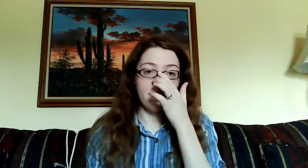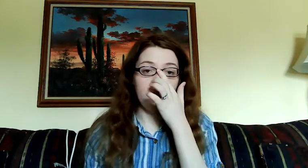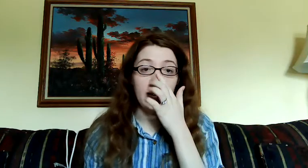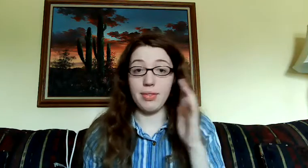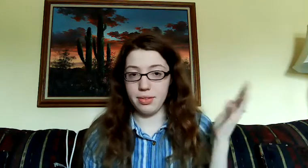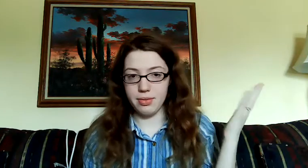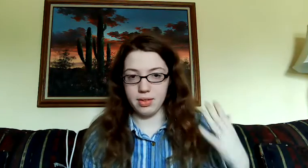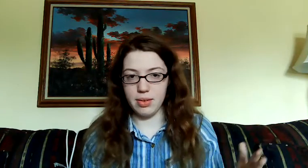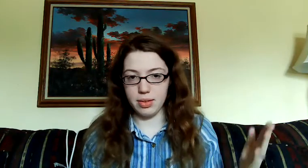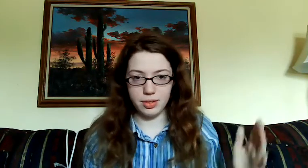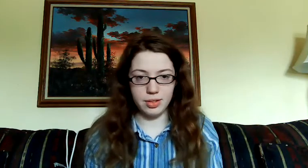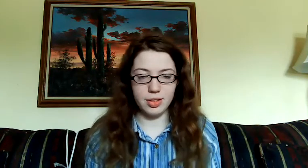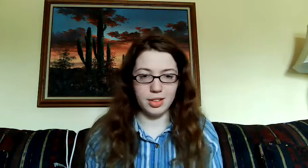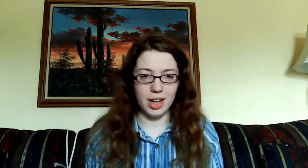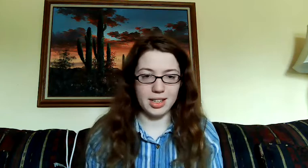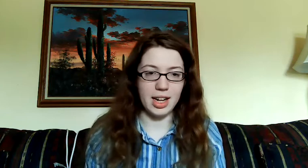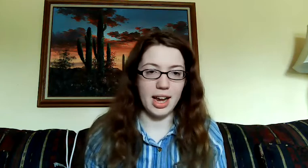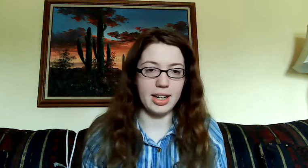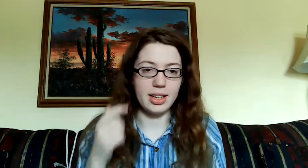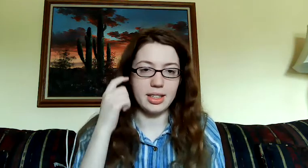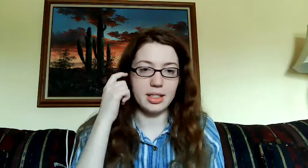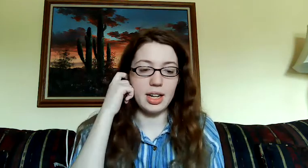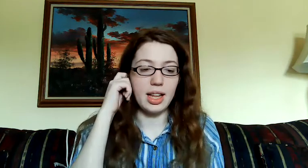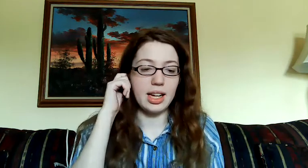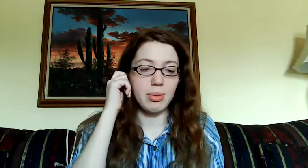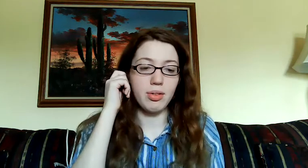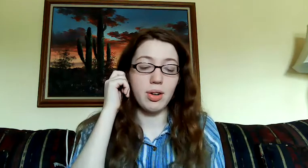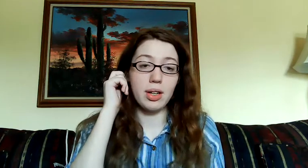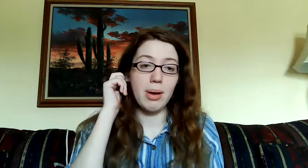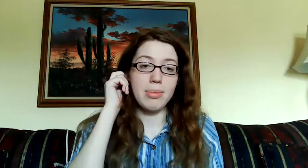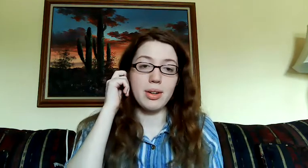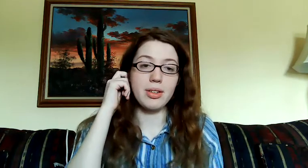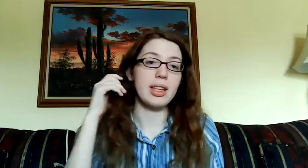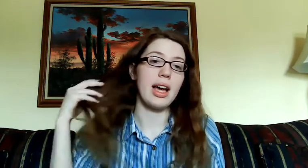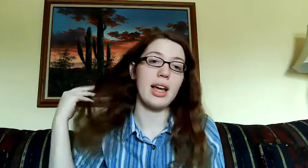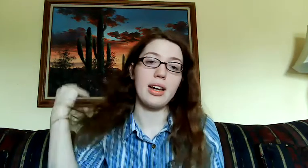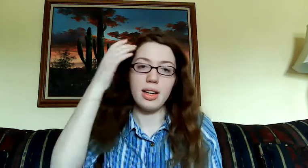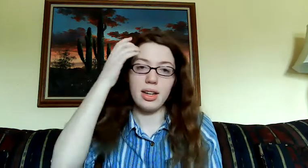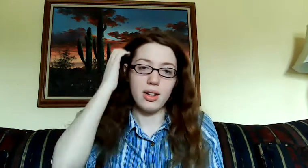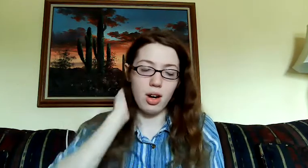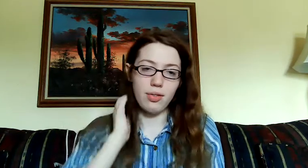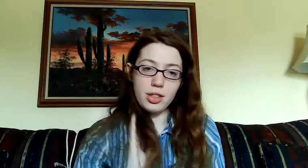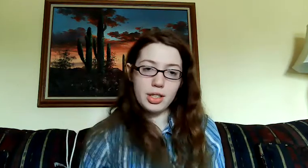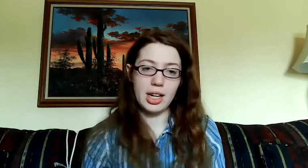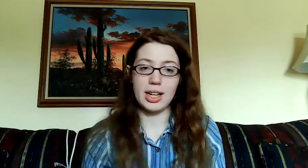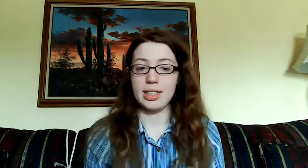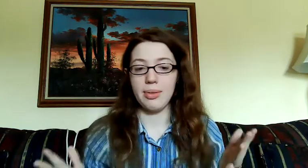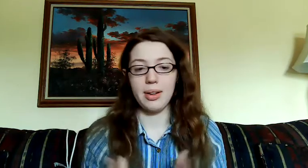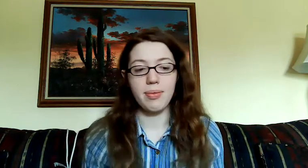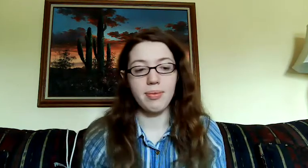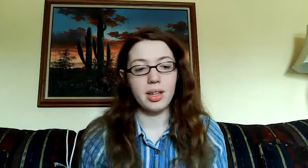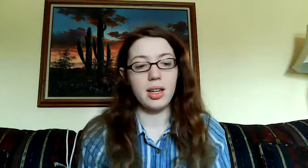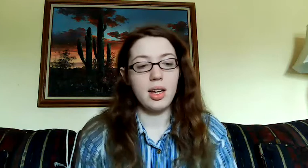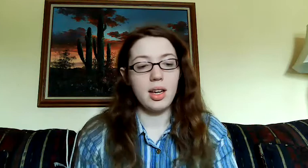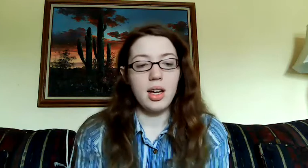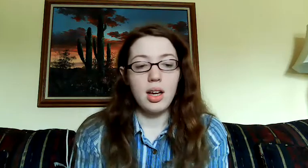If you've never tried to sign in sign class before, you might be wondering that. Or if you're just in ASL 1. And